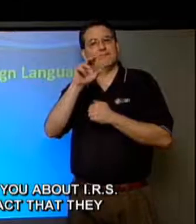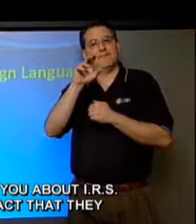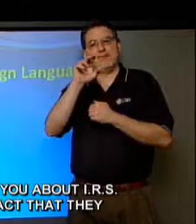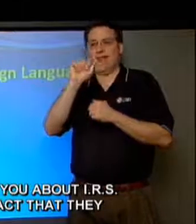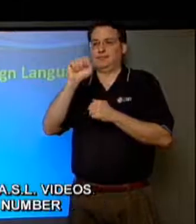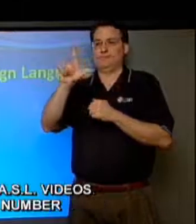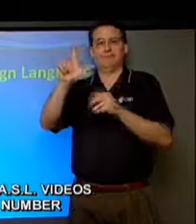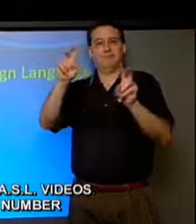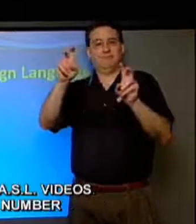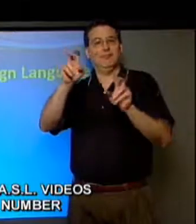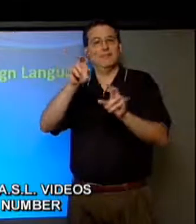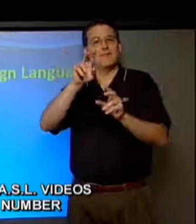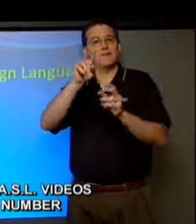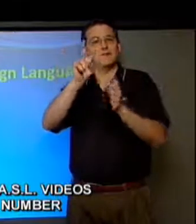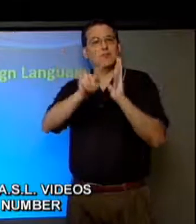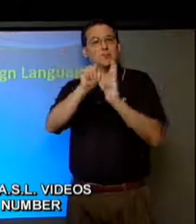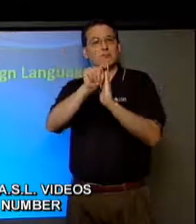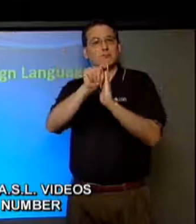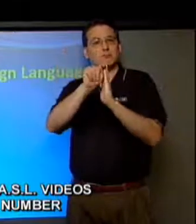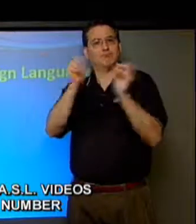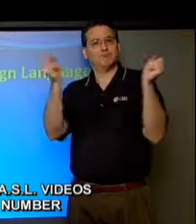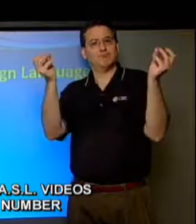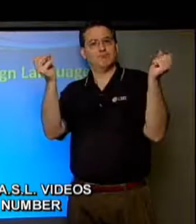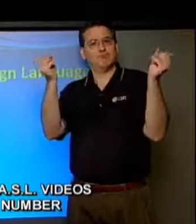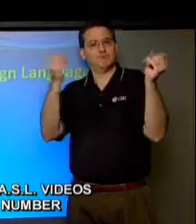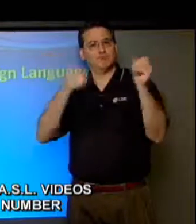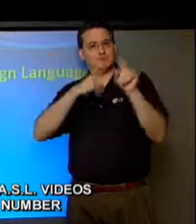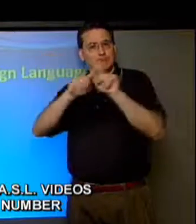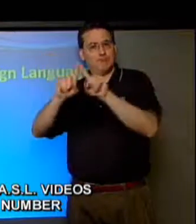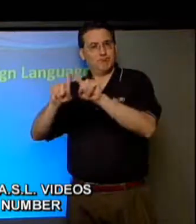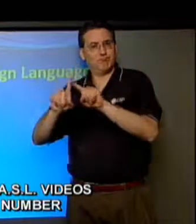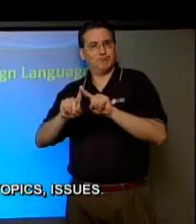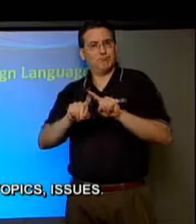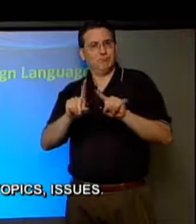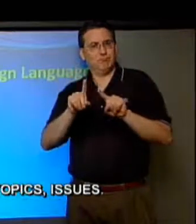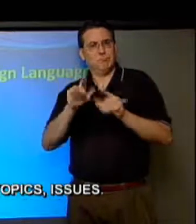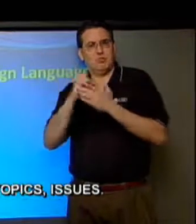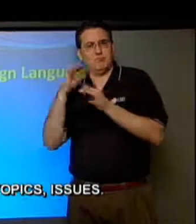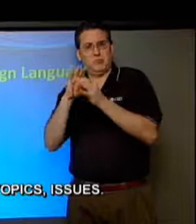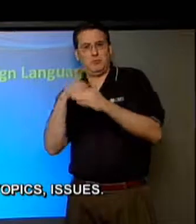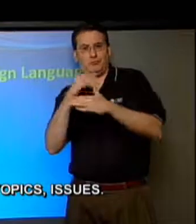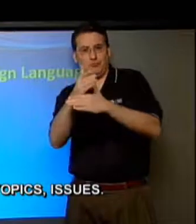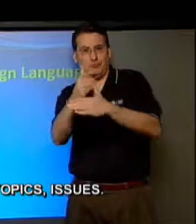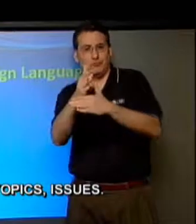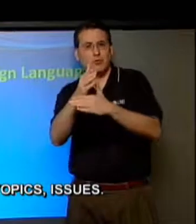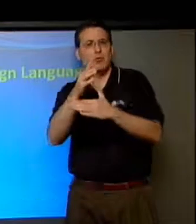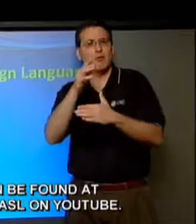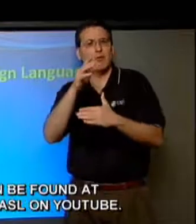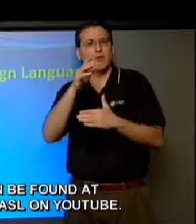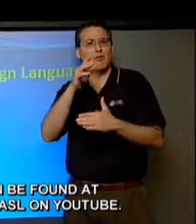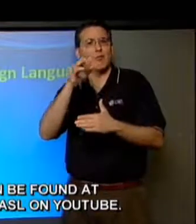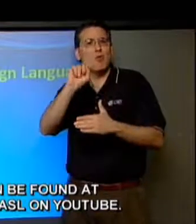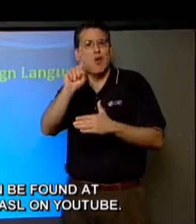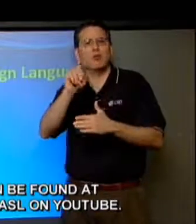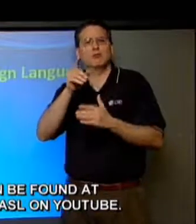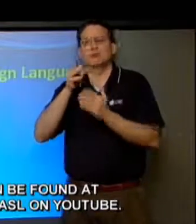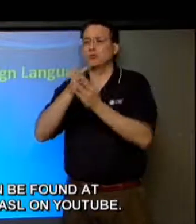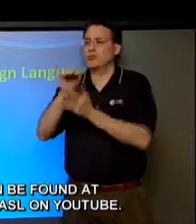they do have ASL videos on a number of these topics and issues. This can be found at the